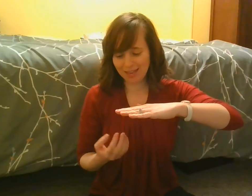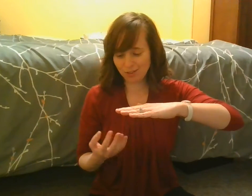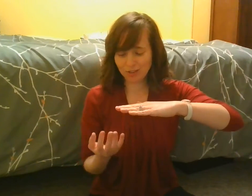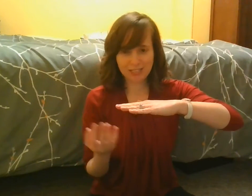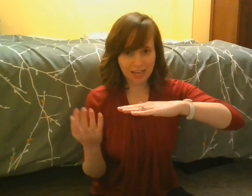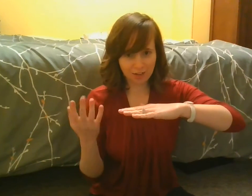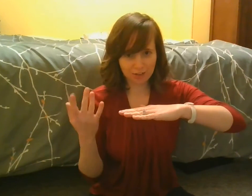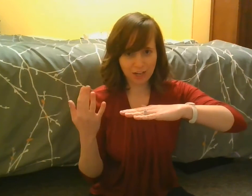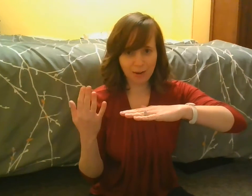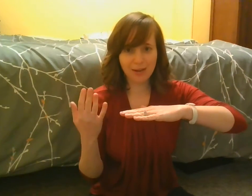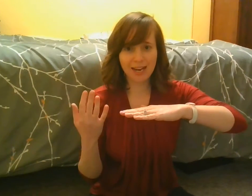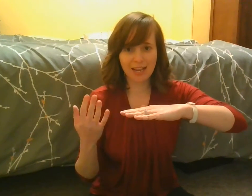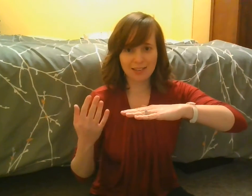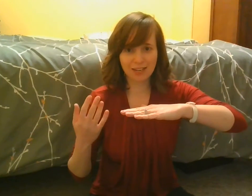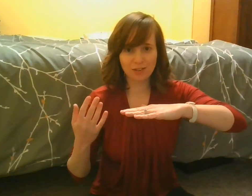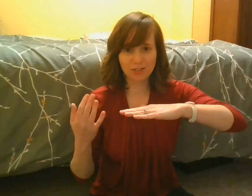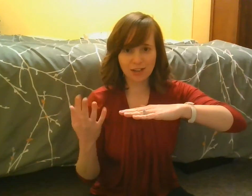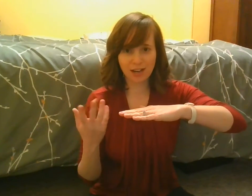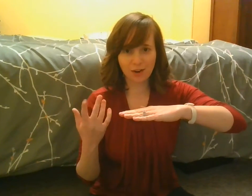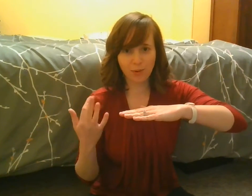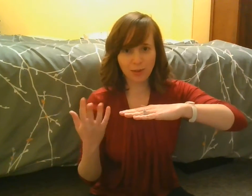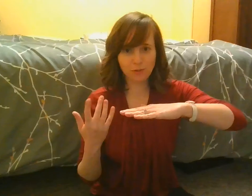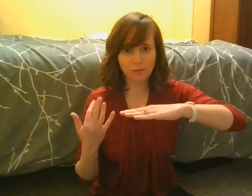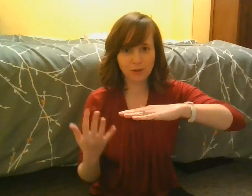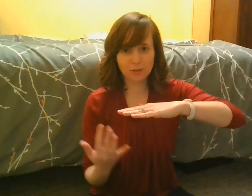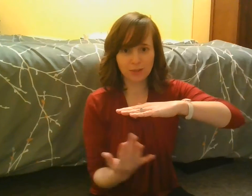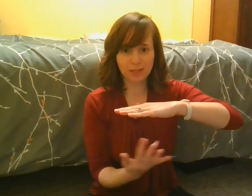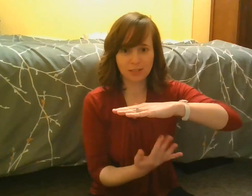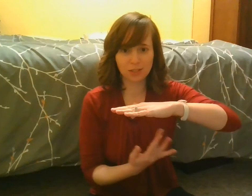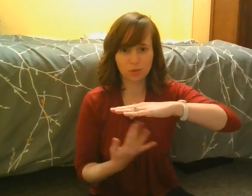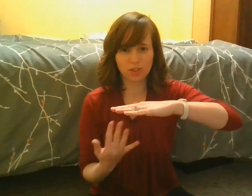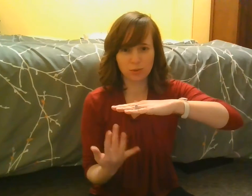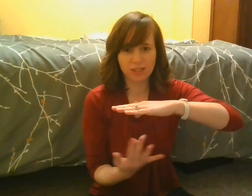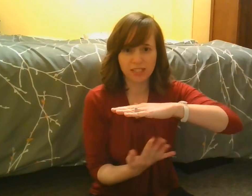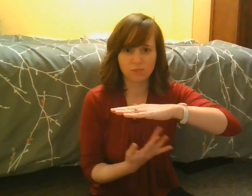you're going to take your dominant hand and you're just going to kind of wiggle your fingers, but then circle it around